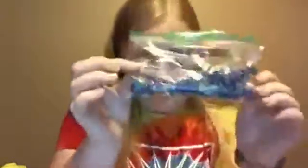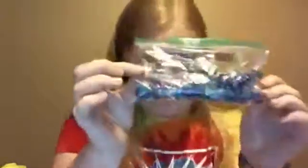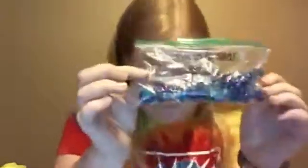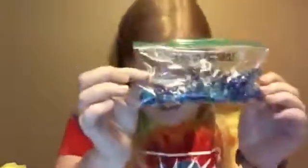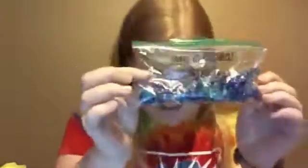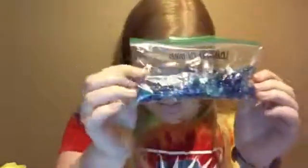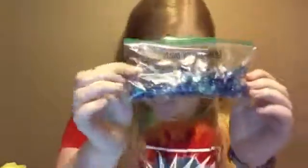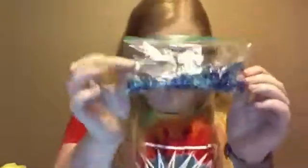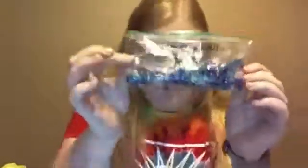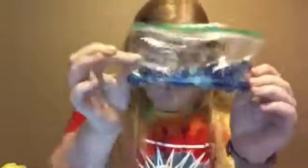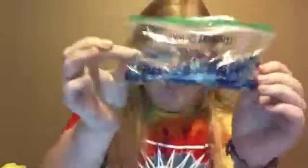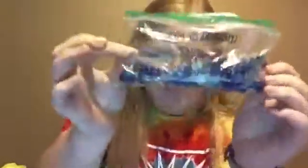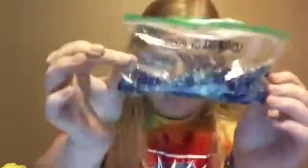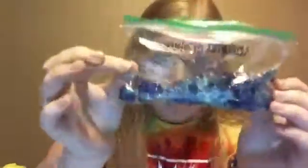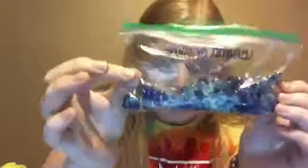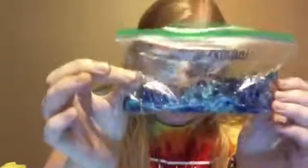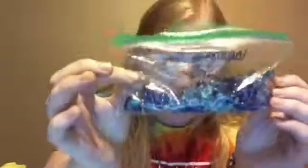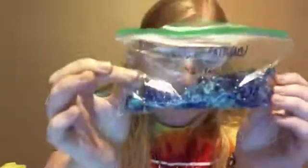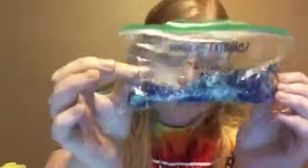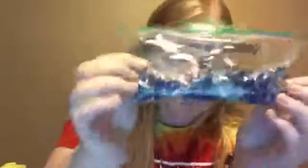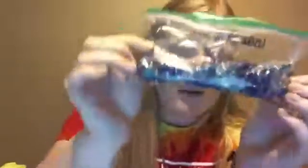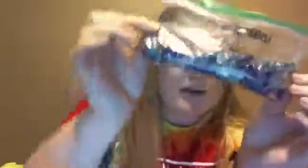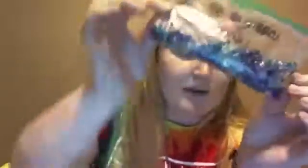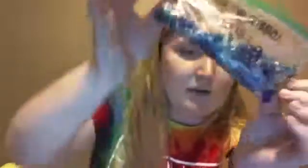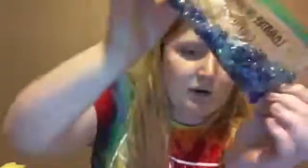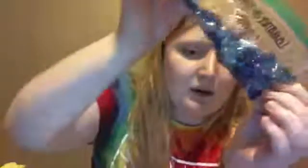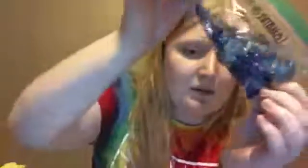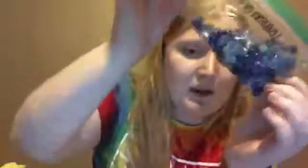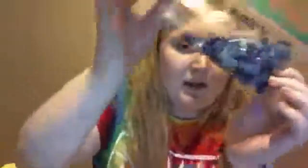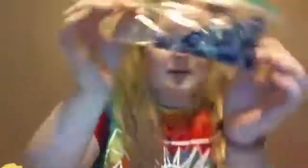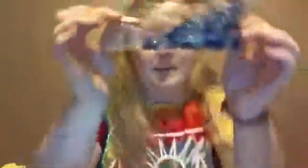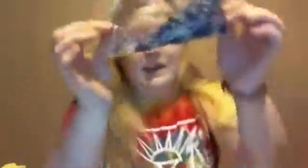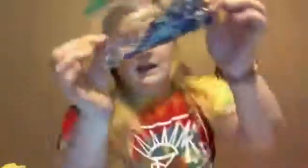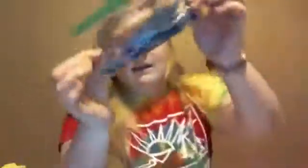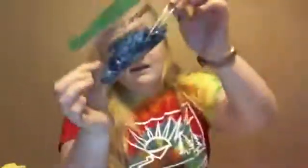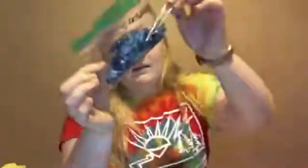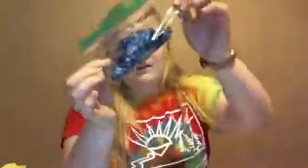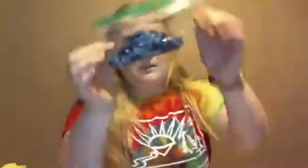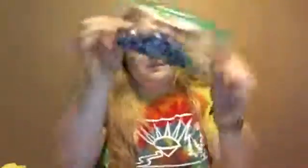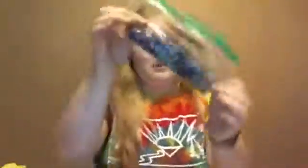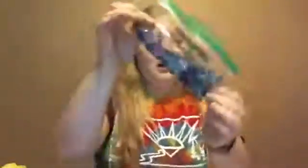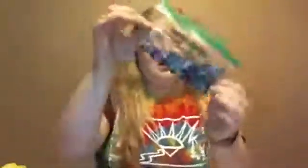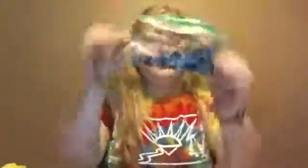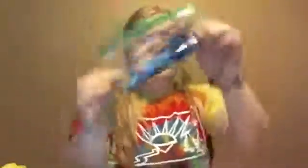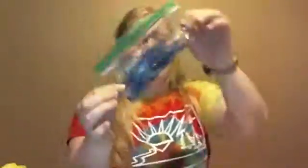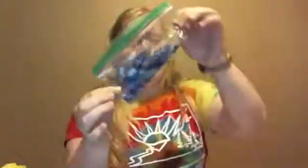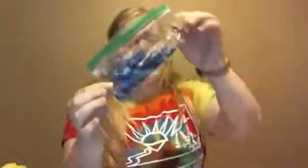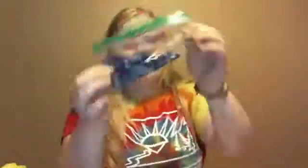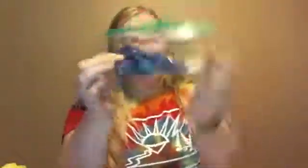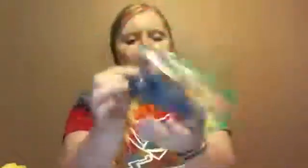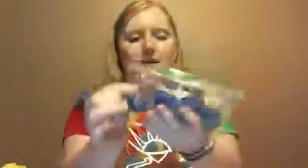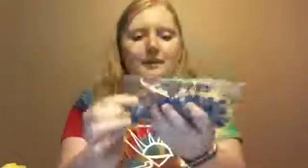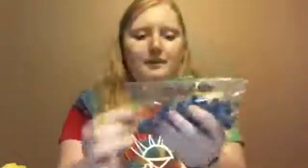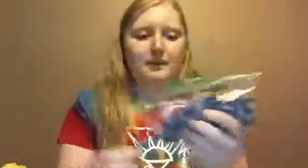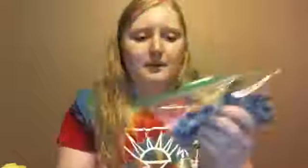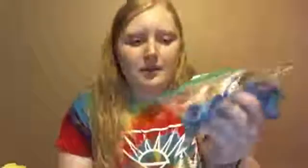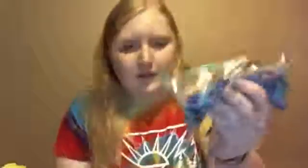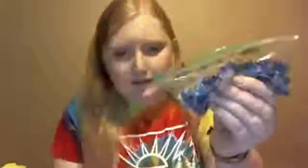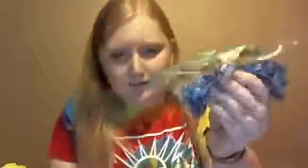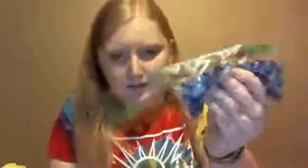some beads. You can see the transparent beads and the darker blue beads. Lots of fun